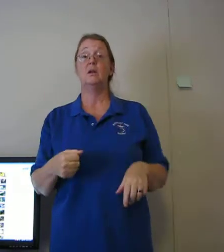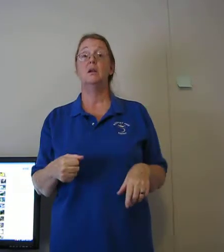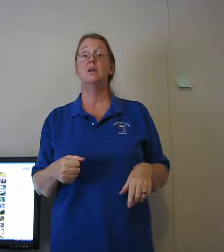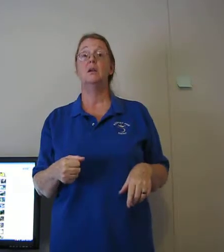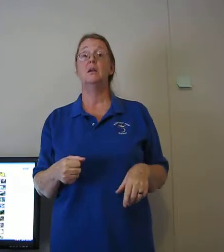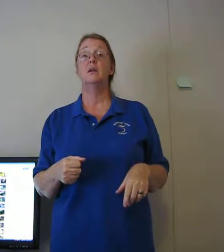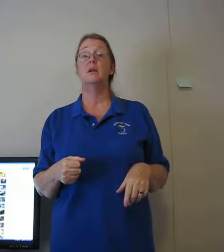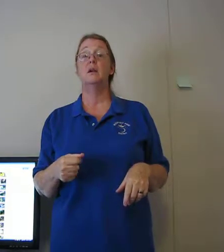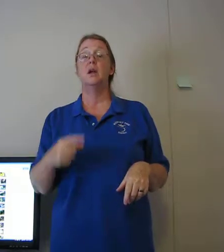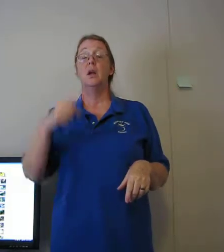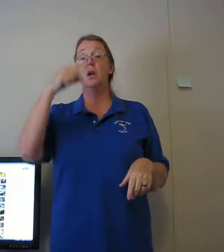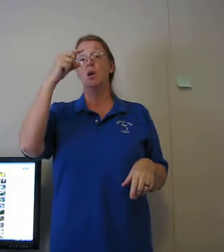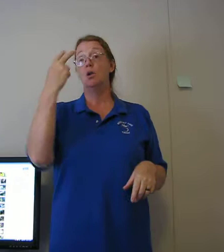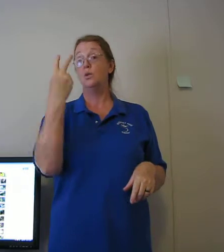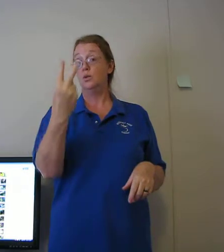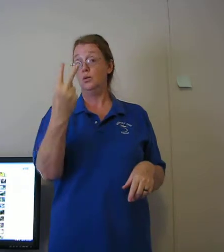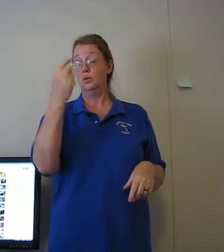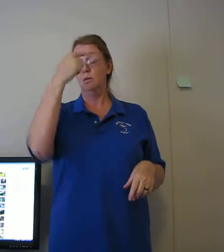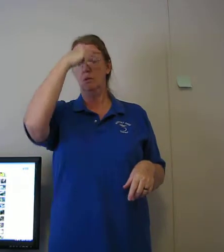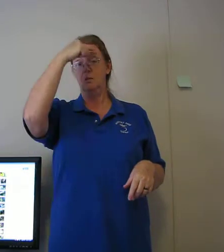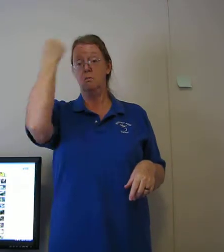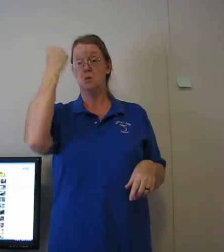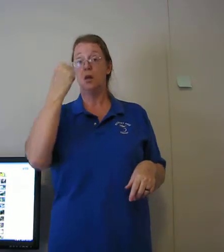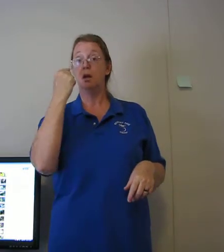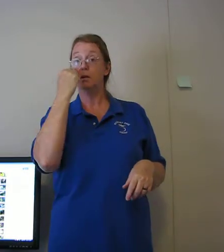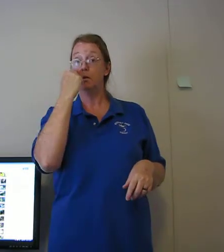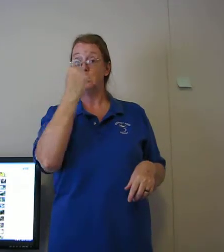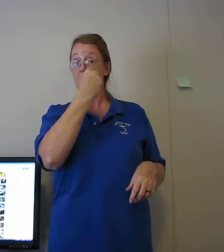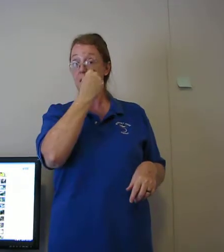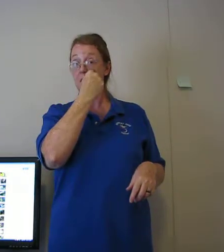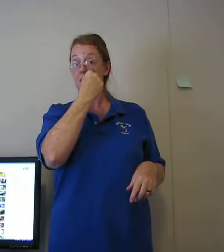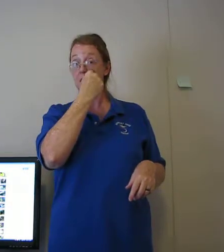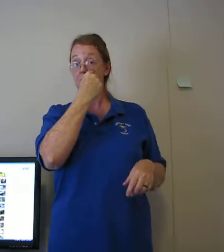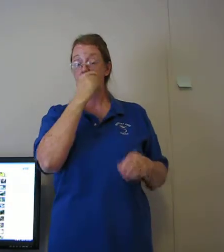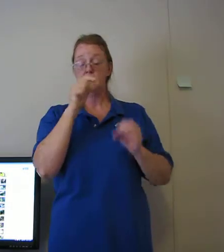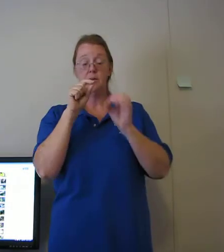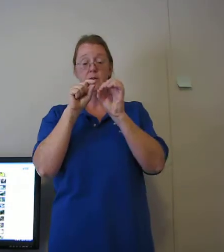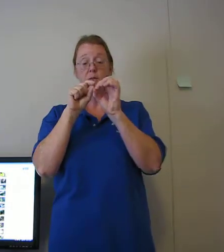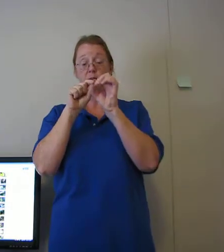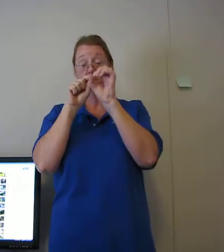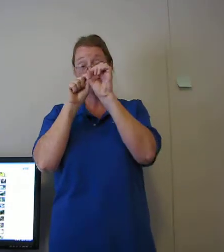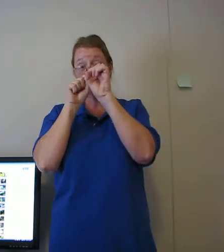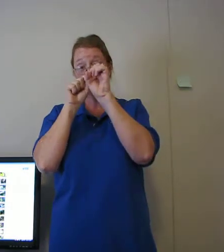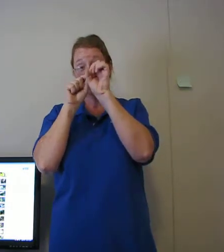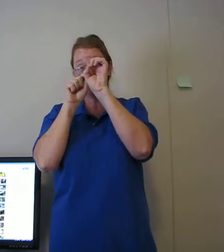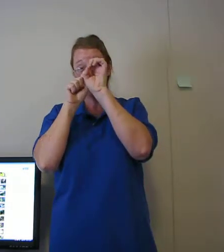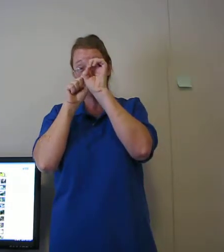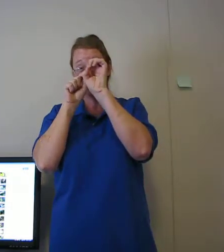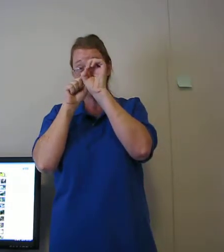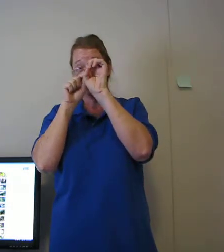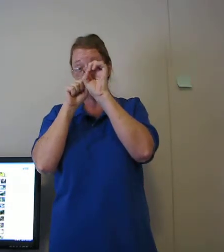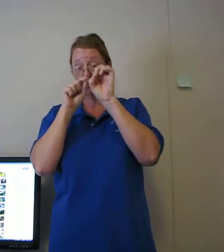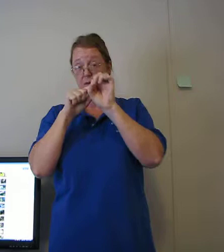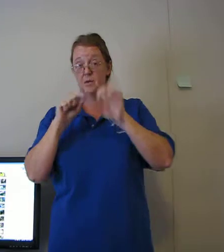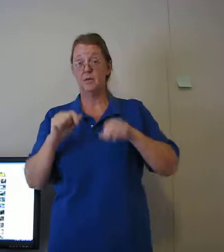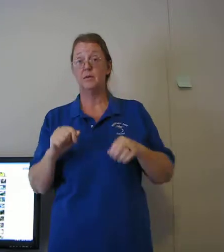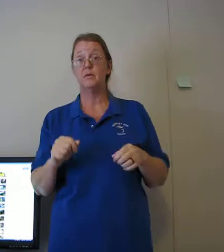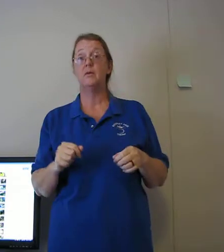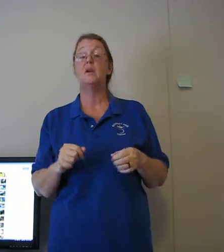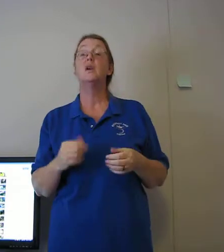After the incubation period, the farmer empties the bottles and spreads the eggs on a surface with slats. The eggs lie